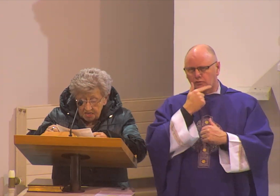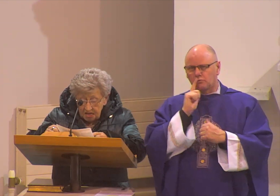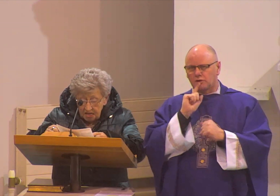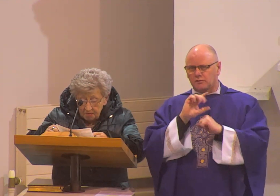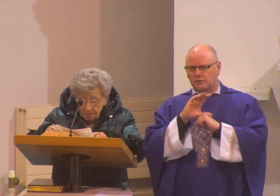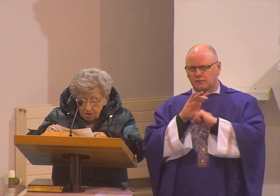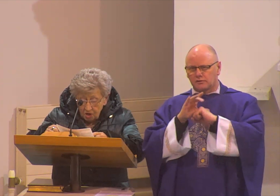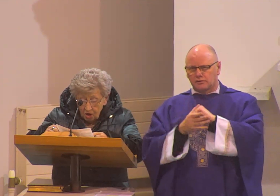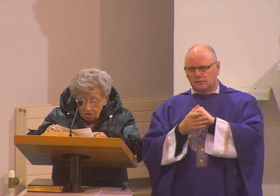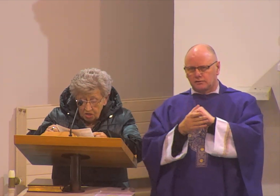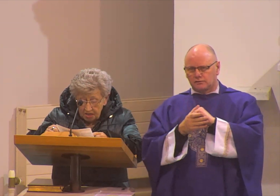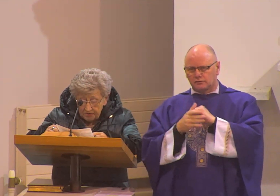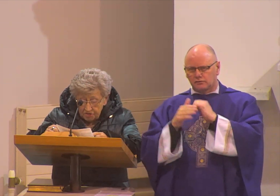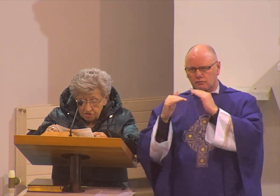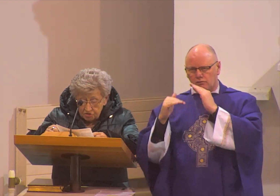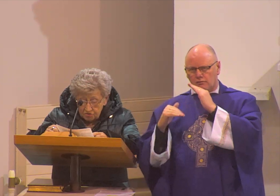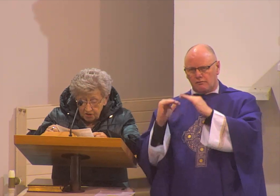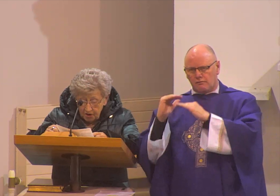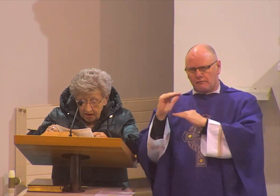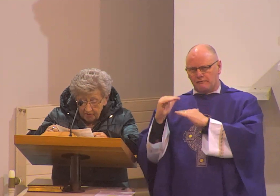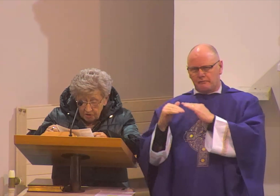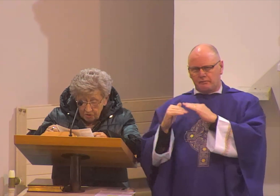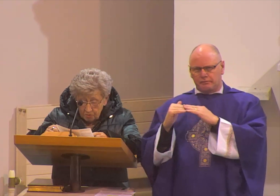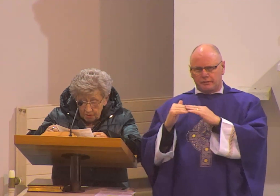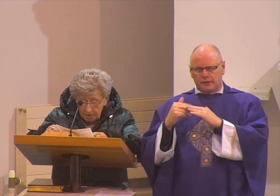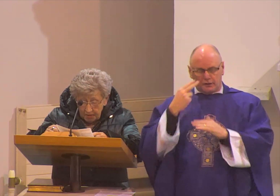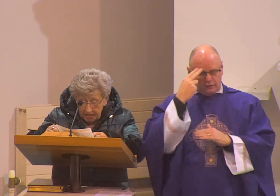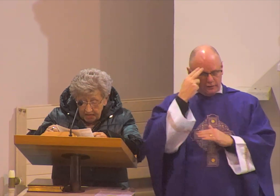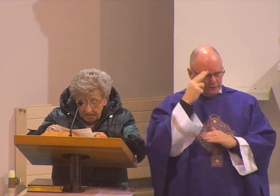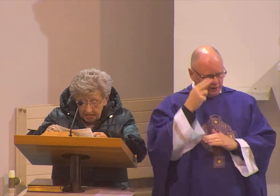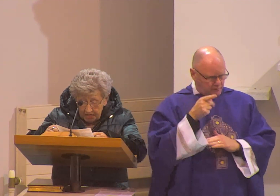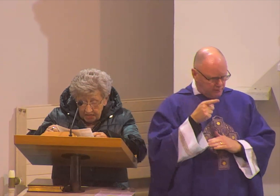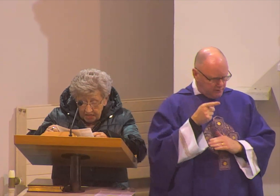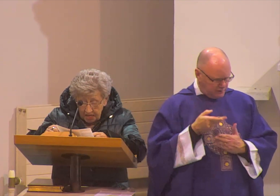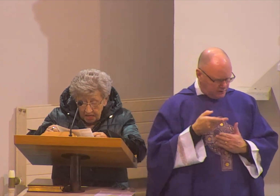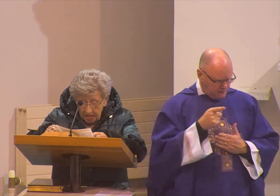Since the name God gives you forever will be